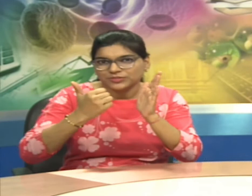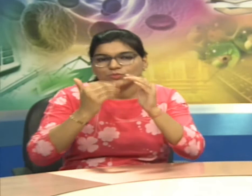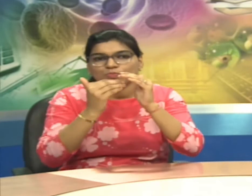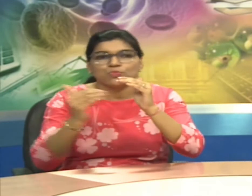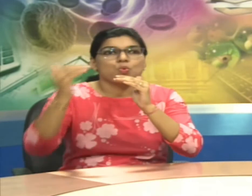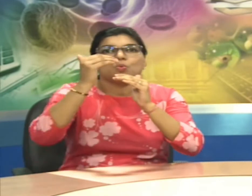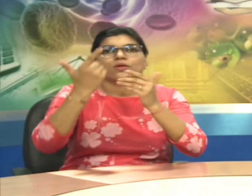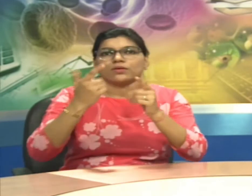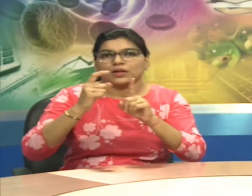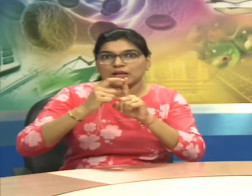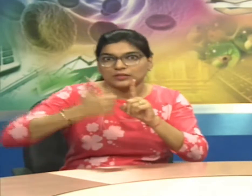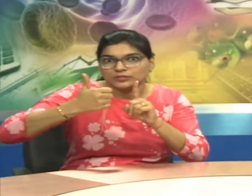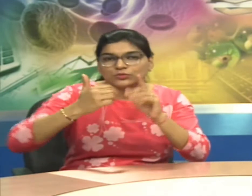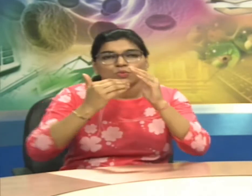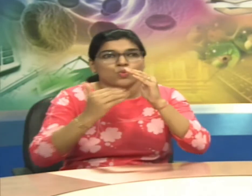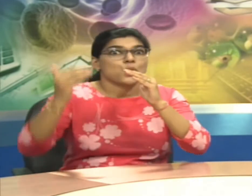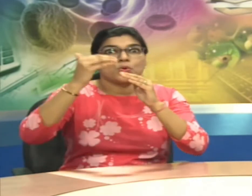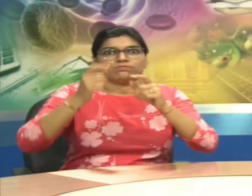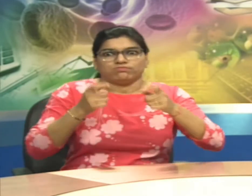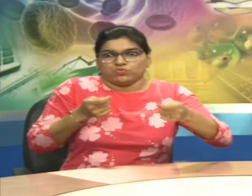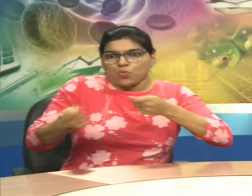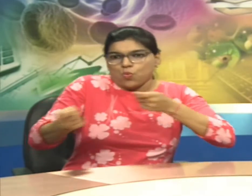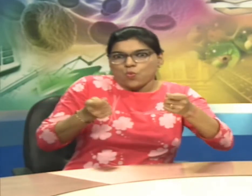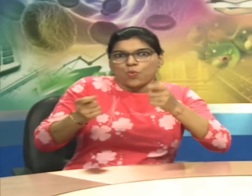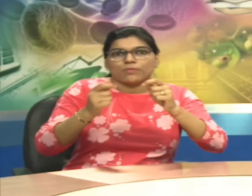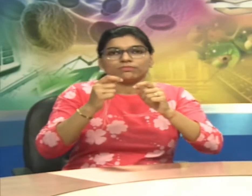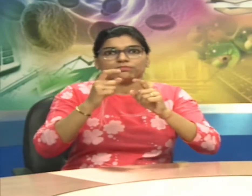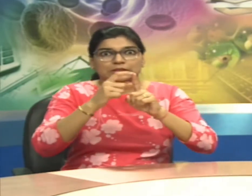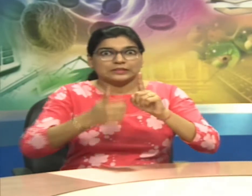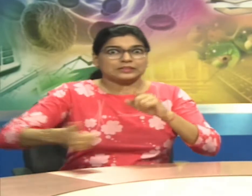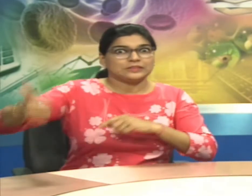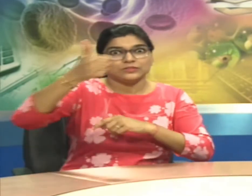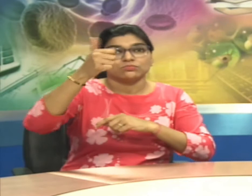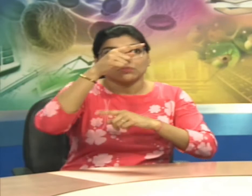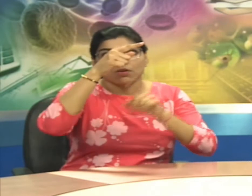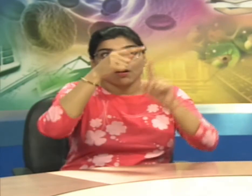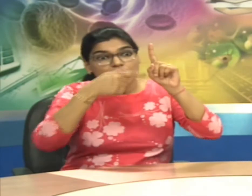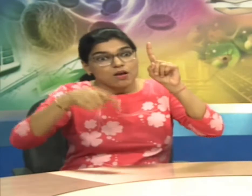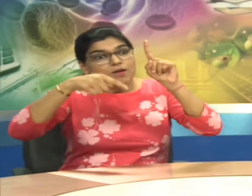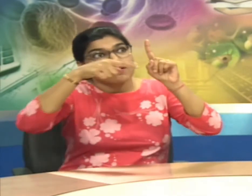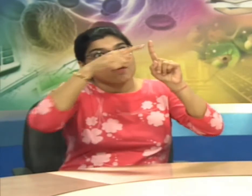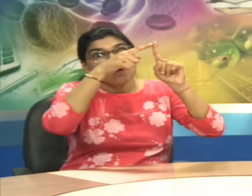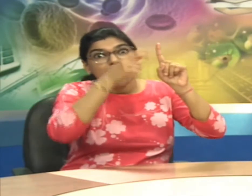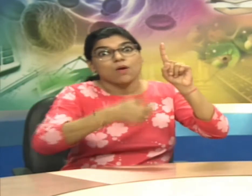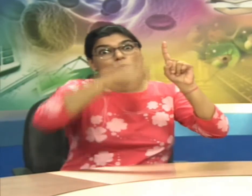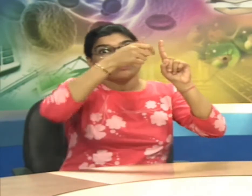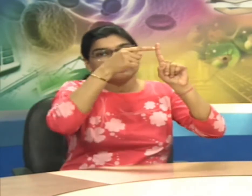For example, the hierarchy system in offices is